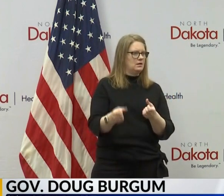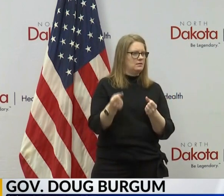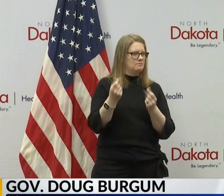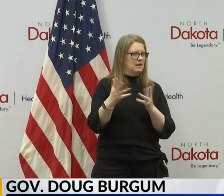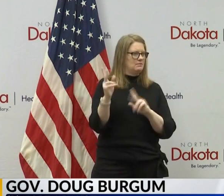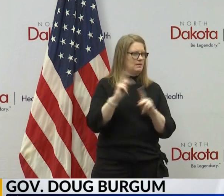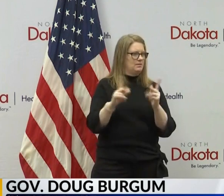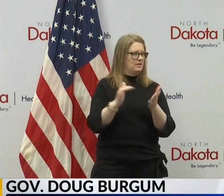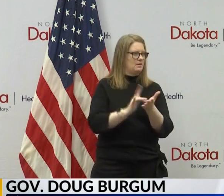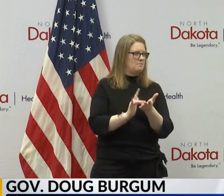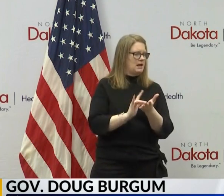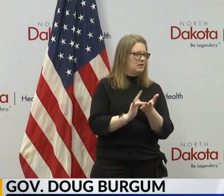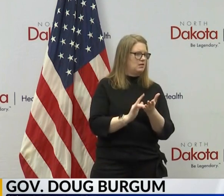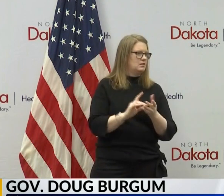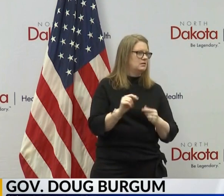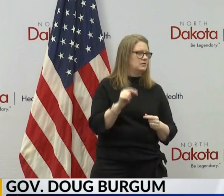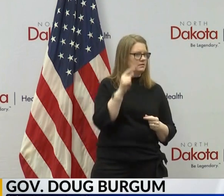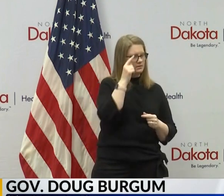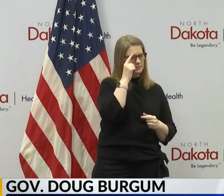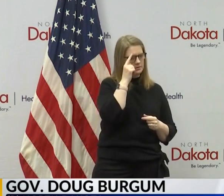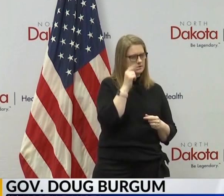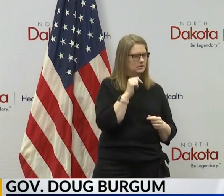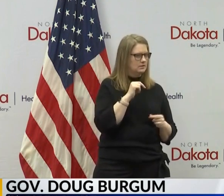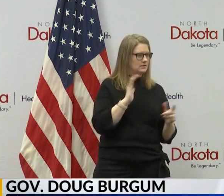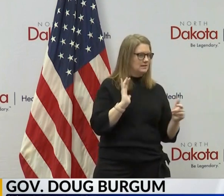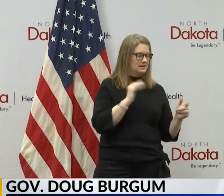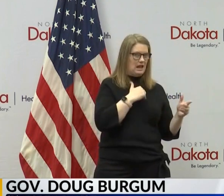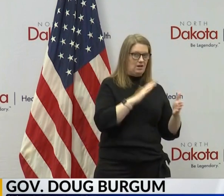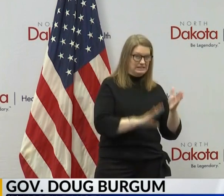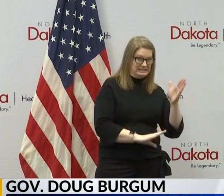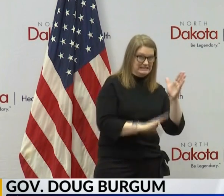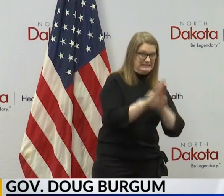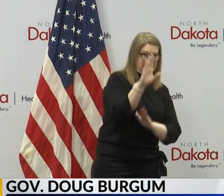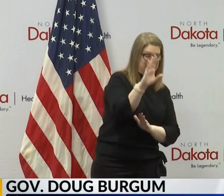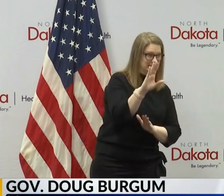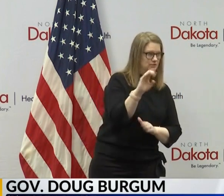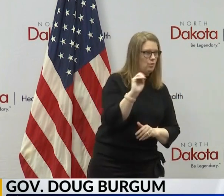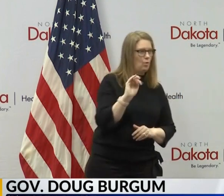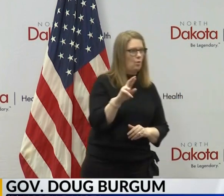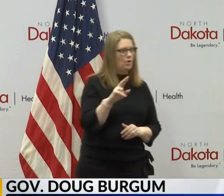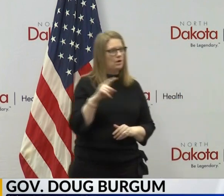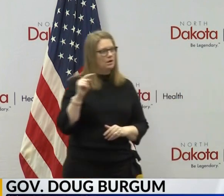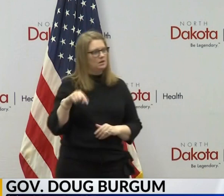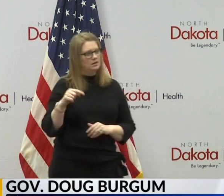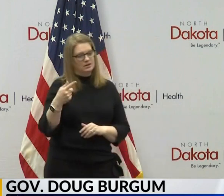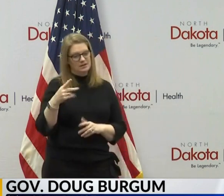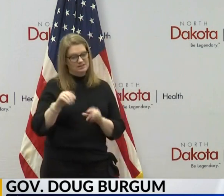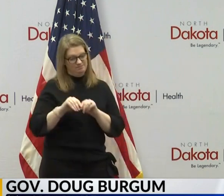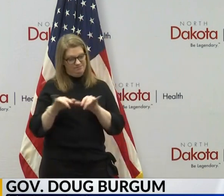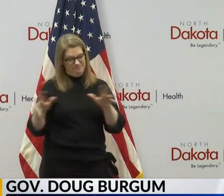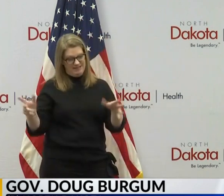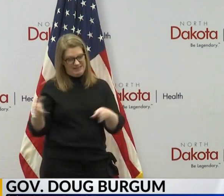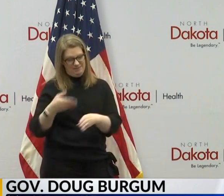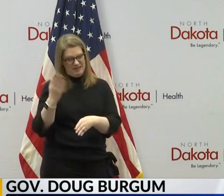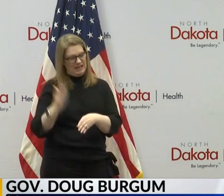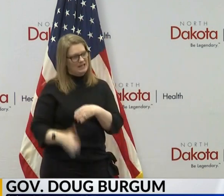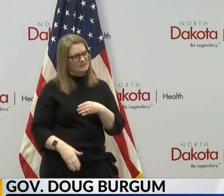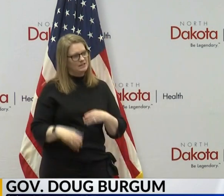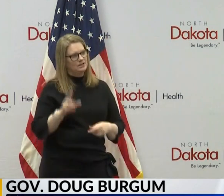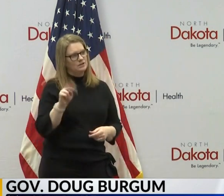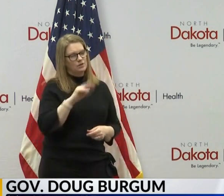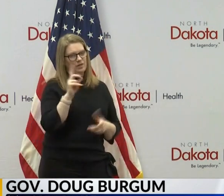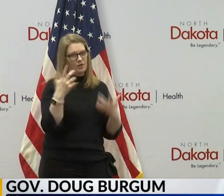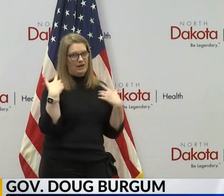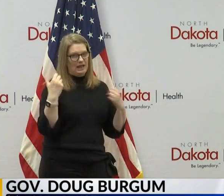Is there a concern that once either our spike hits or even once this whole pandemic ends, North Dakota's